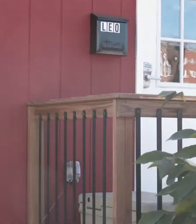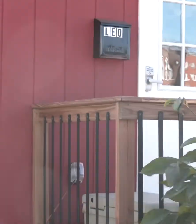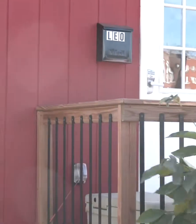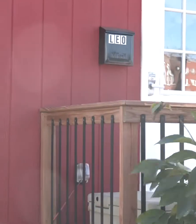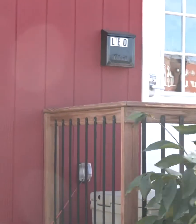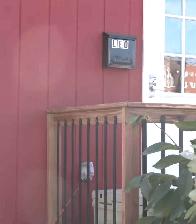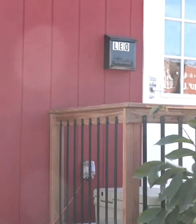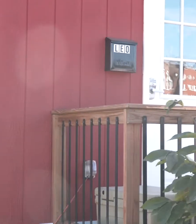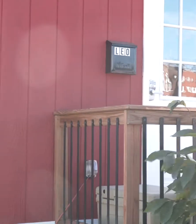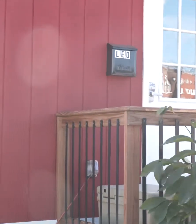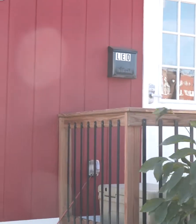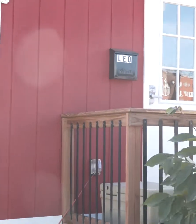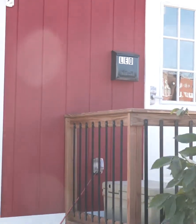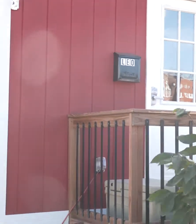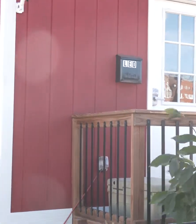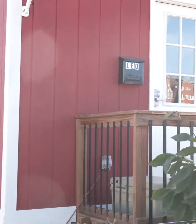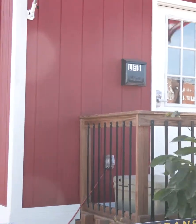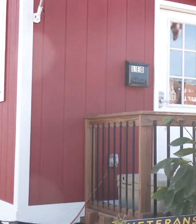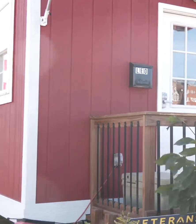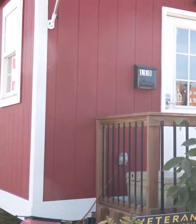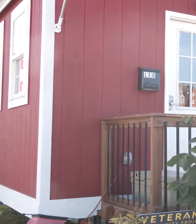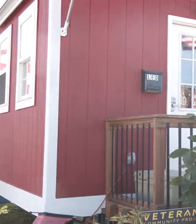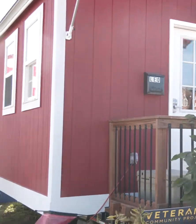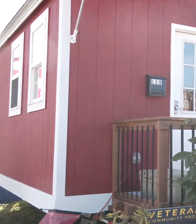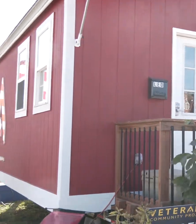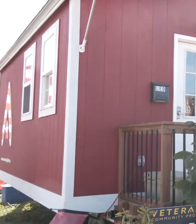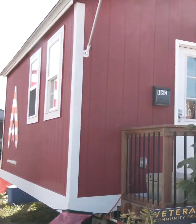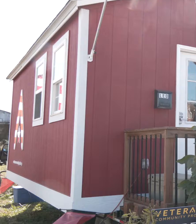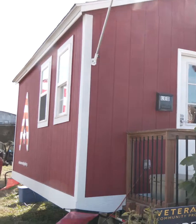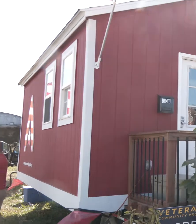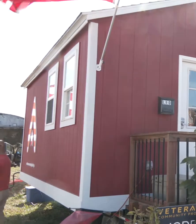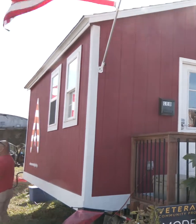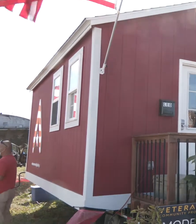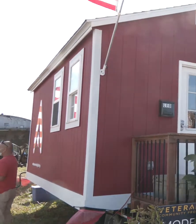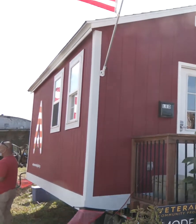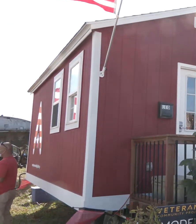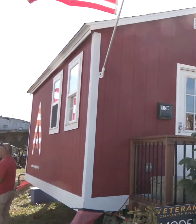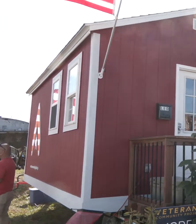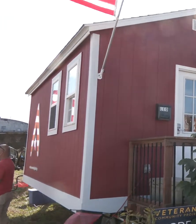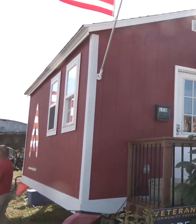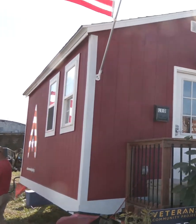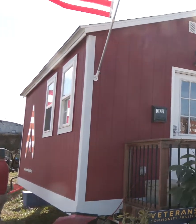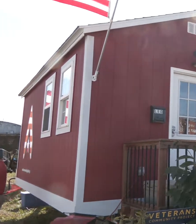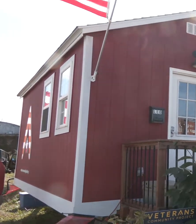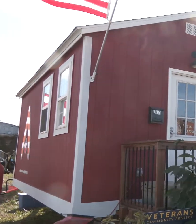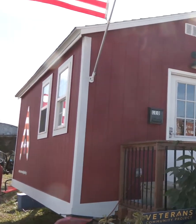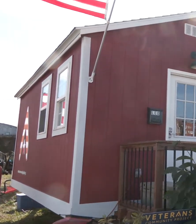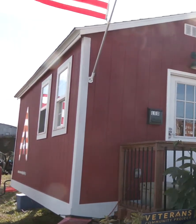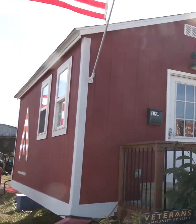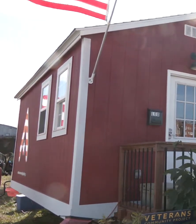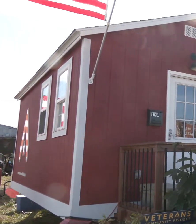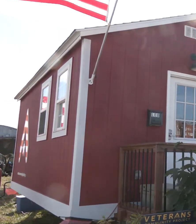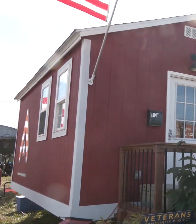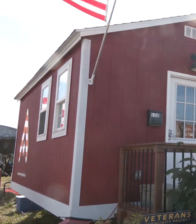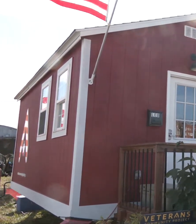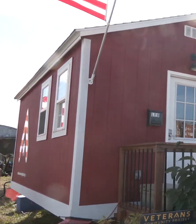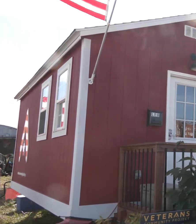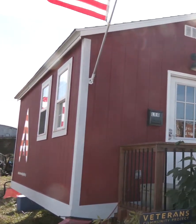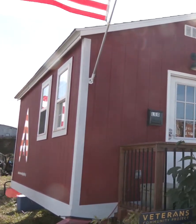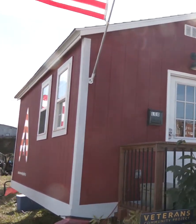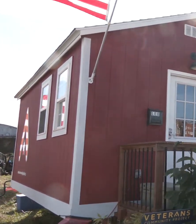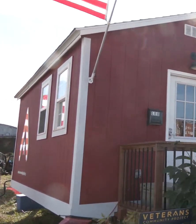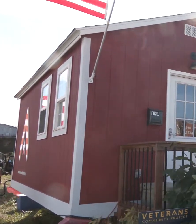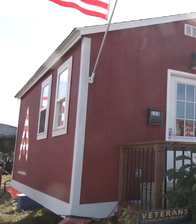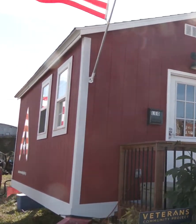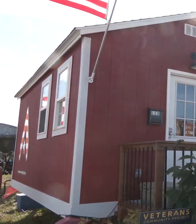for the emotional distressed individuals who have been on the streets each and every day. The homes give